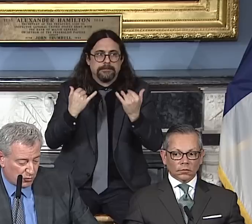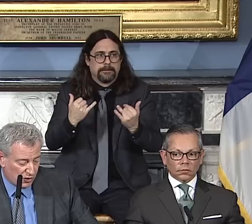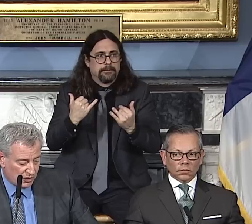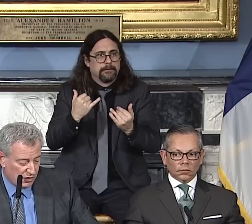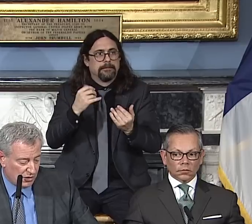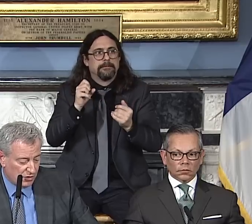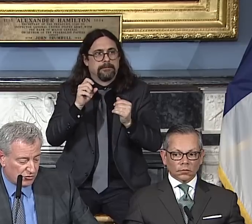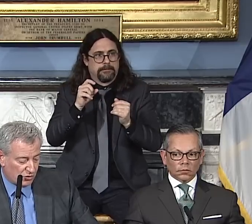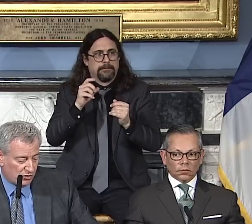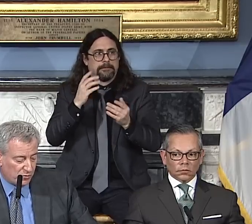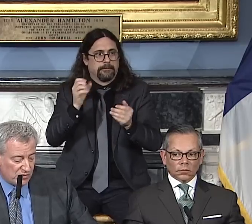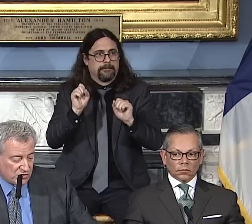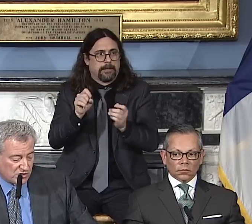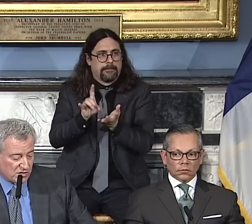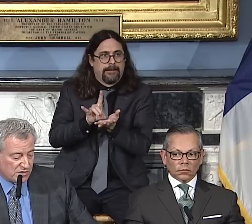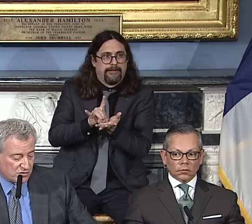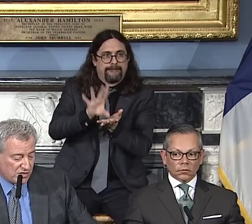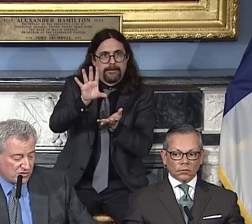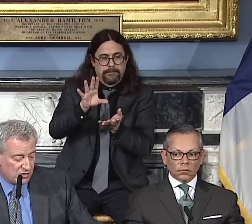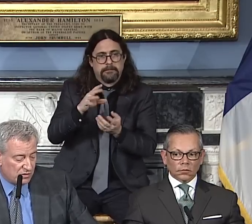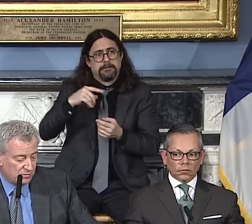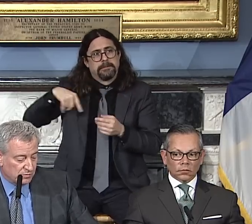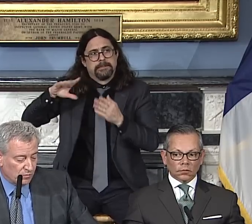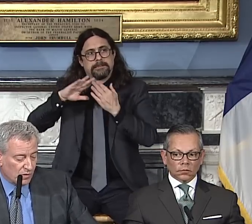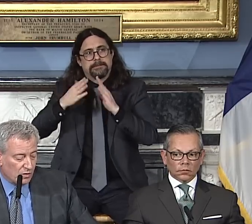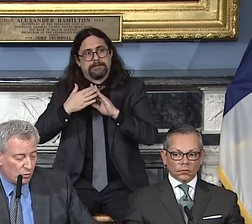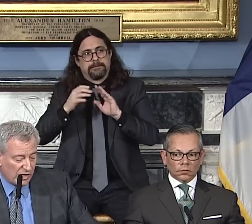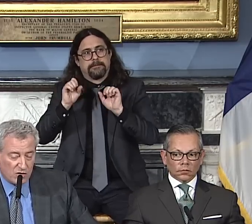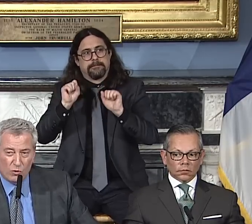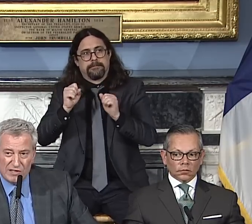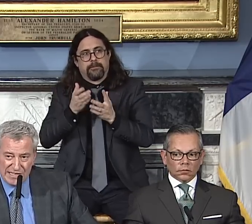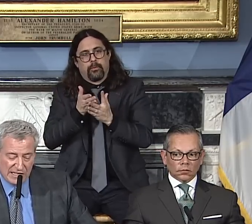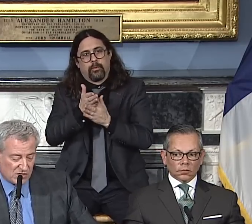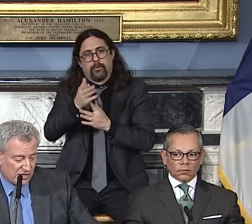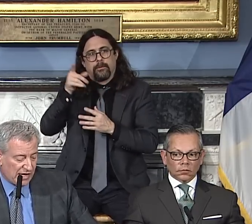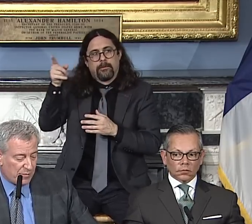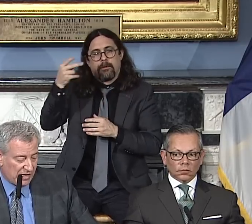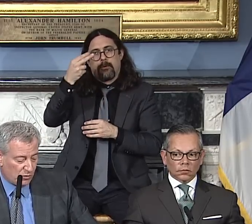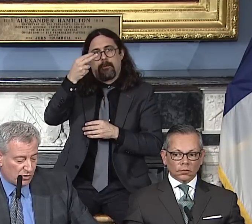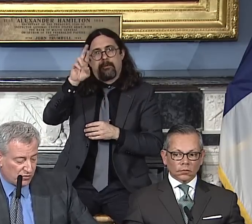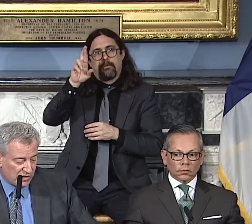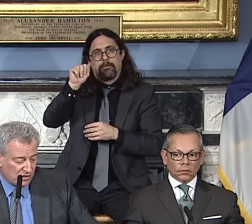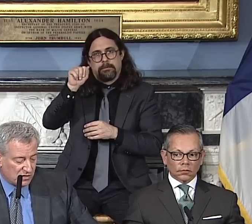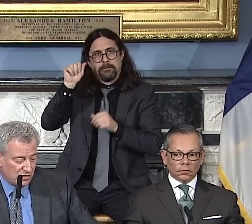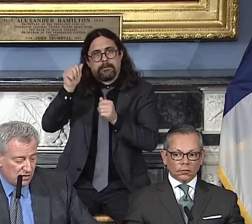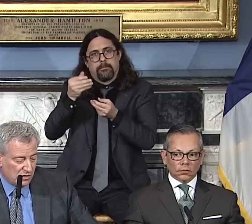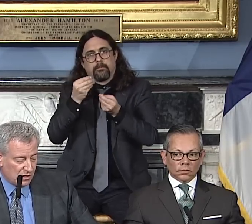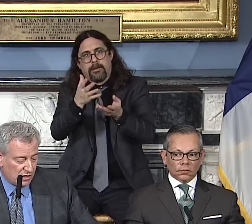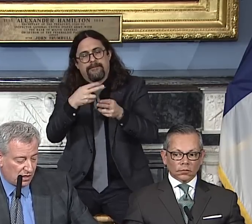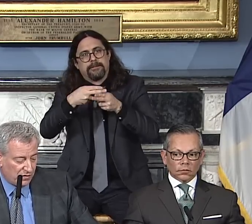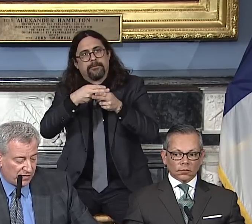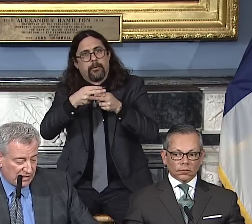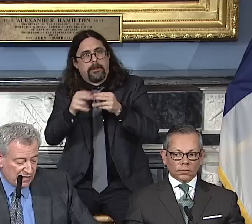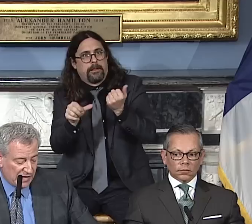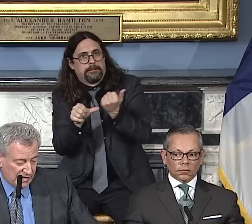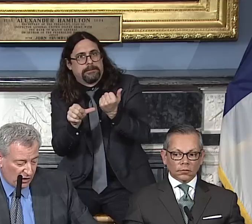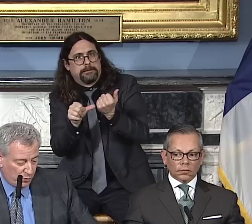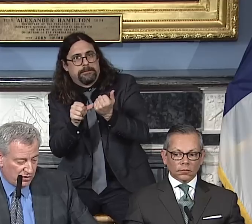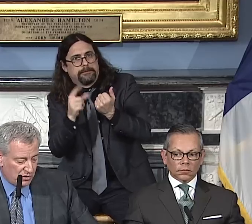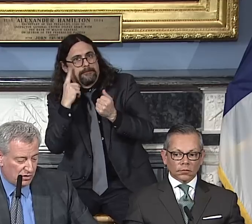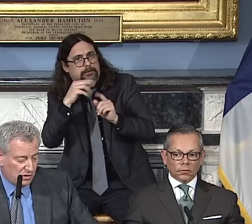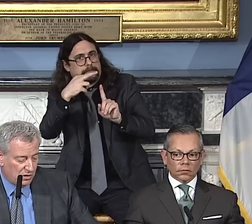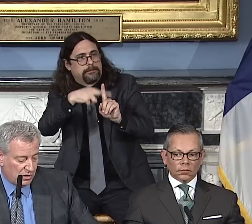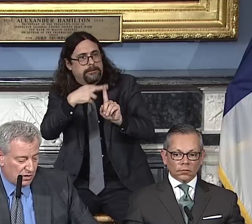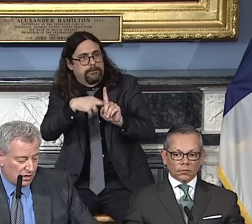short-term support through our Human Resources Administration. We'll get you more details on that, but anyone who thinks that they need that